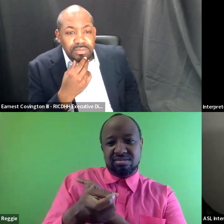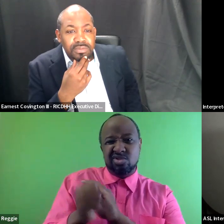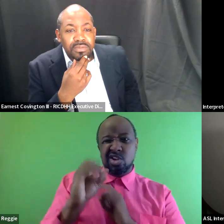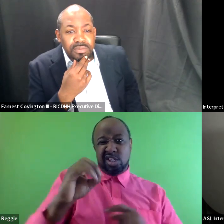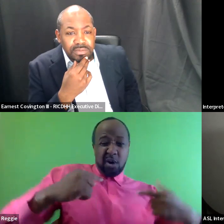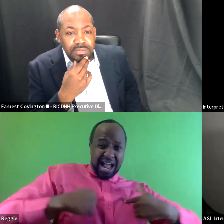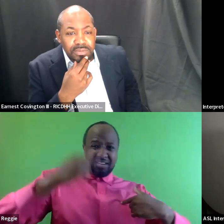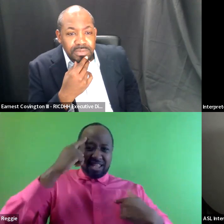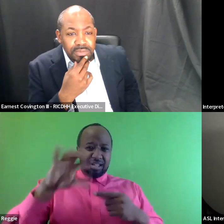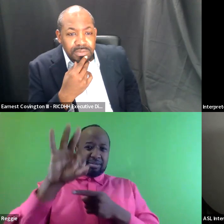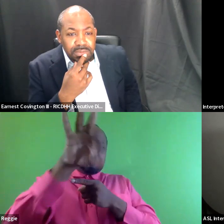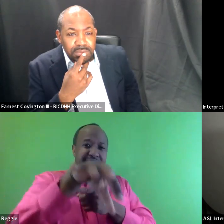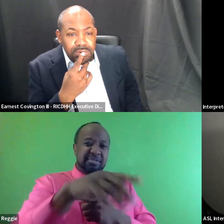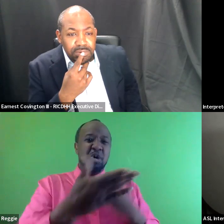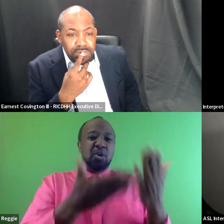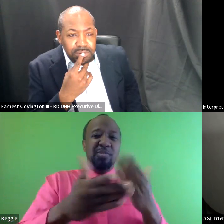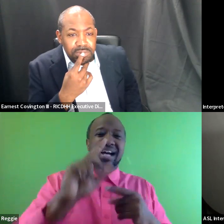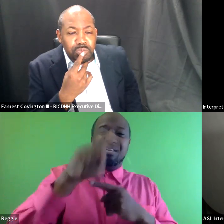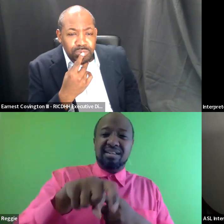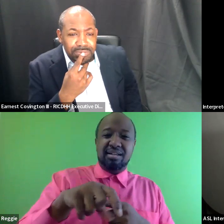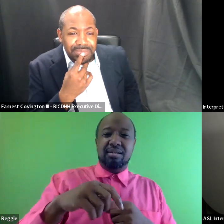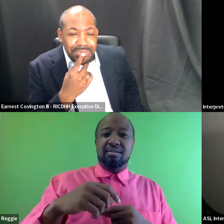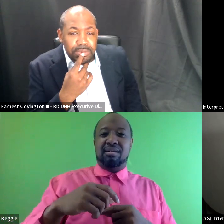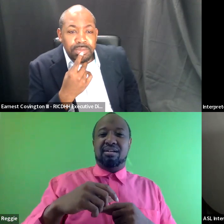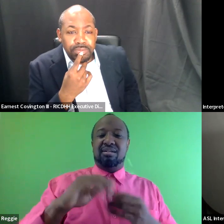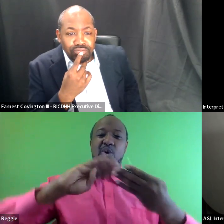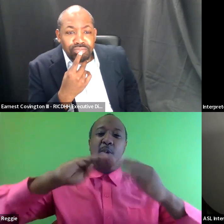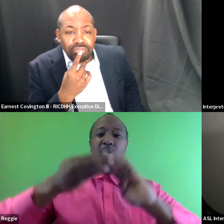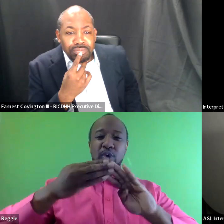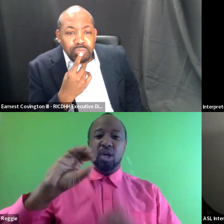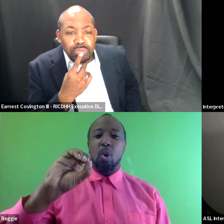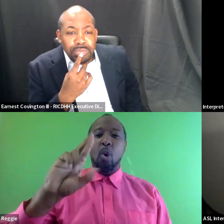work together and fight together to make system changes.